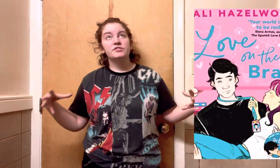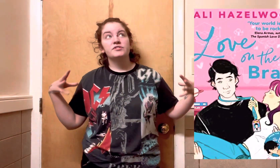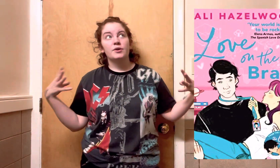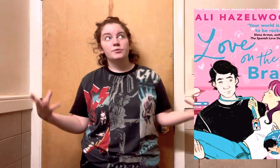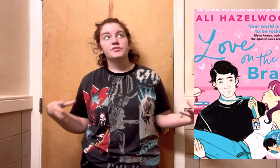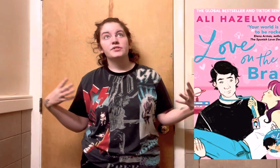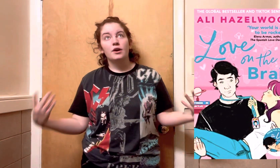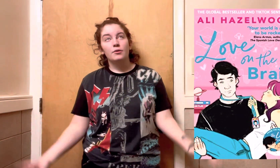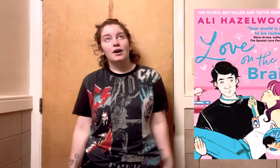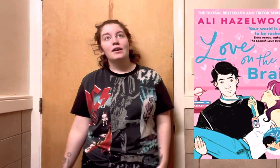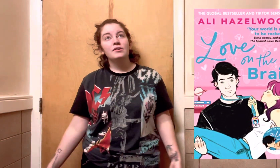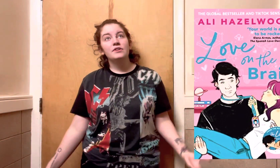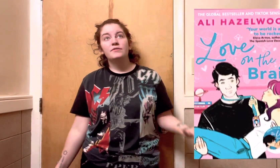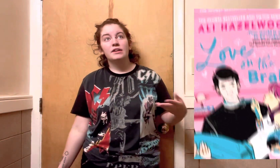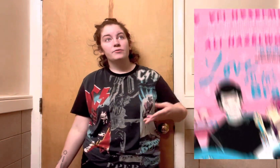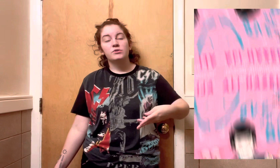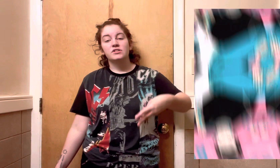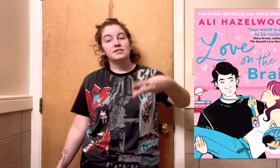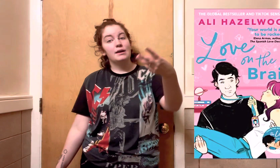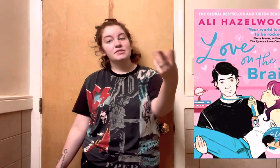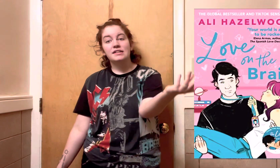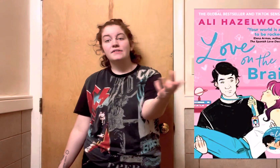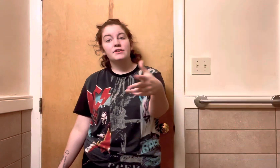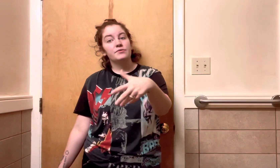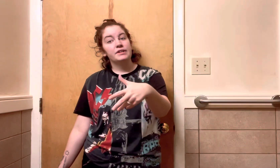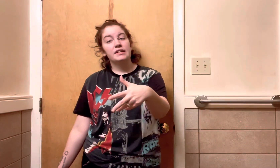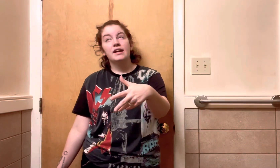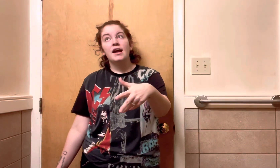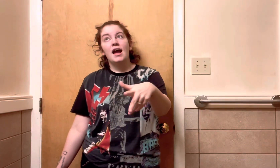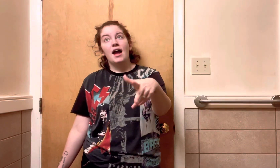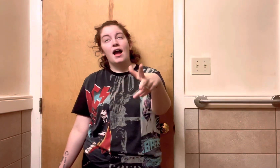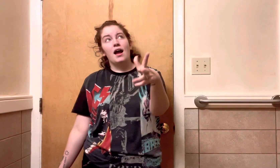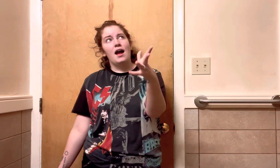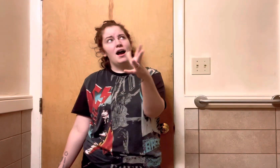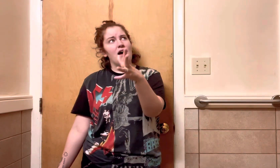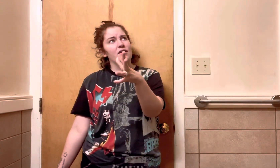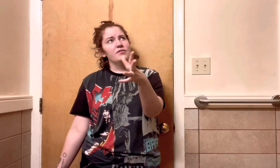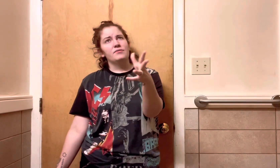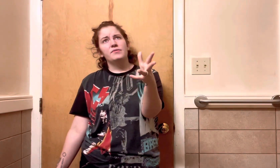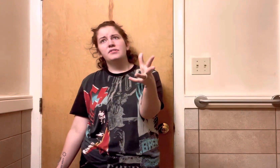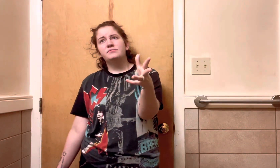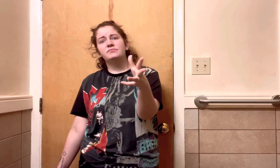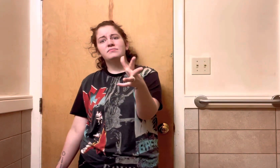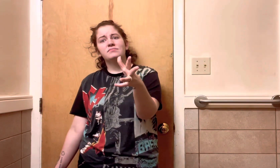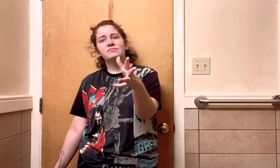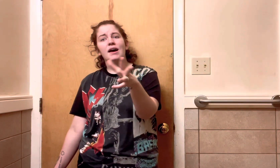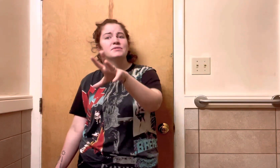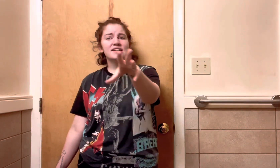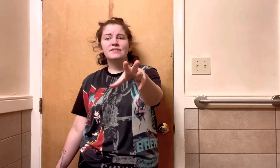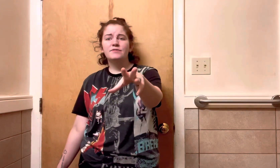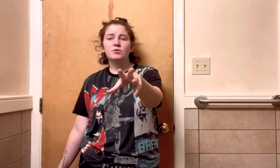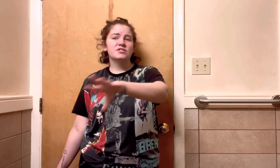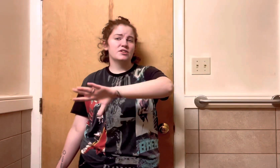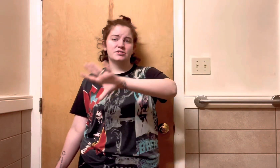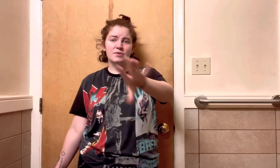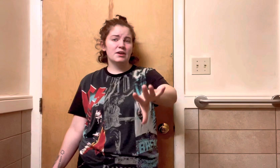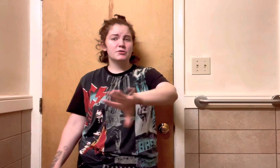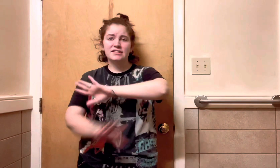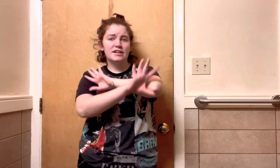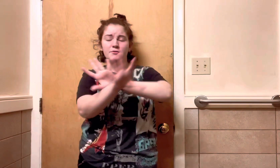was so slow. I don't even know if I give it four stars. I'm just going give it three out of... I'm just going give it four stars. Okay, we're just going to give